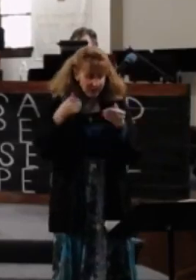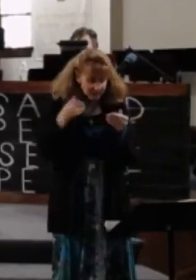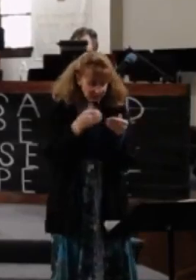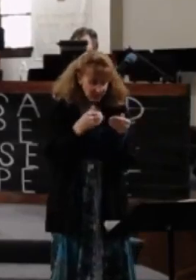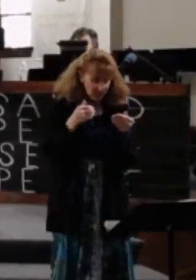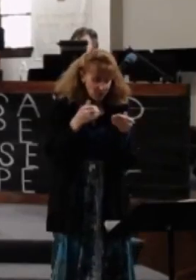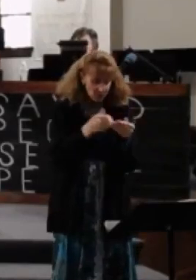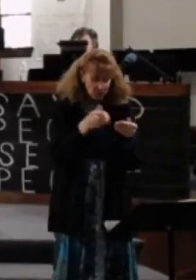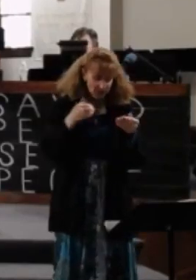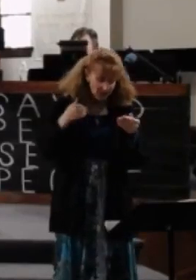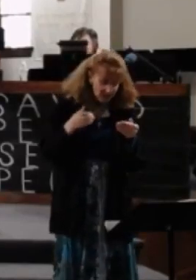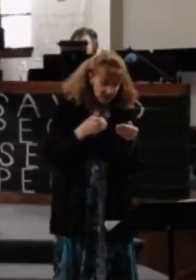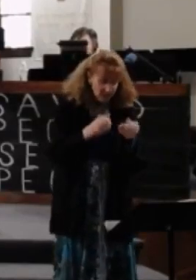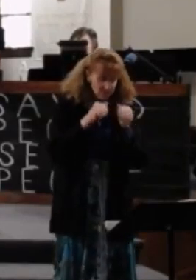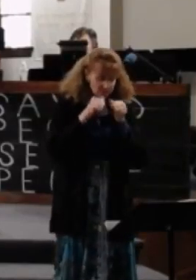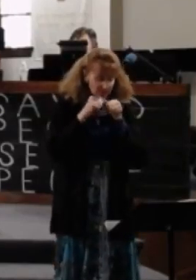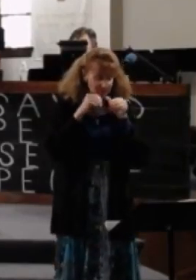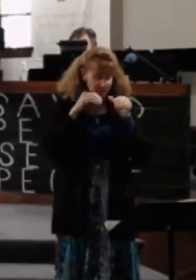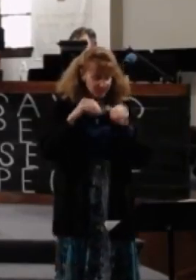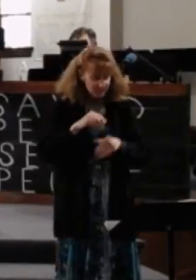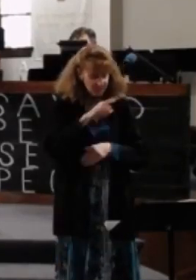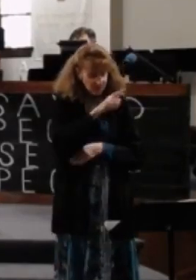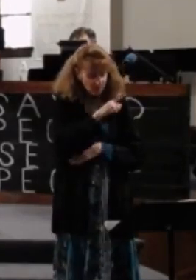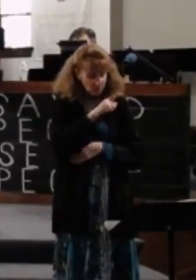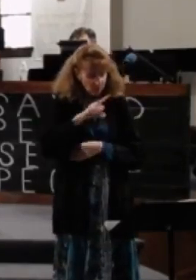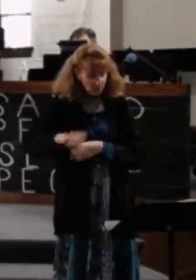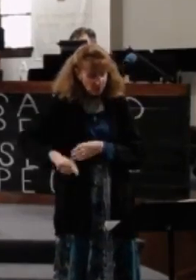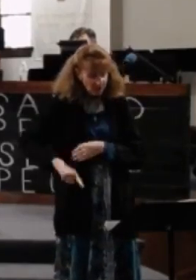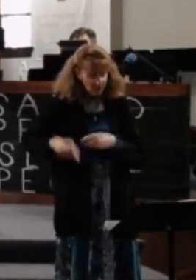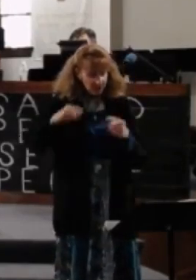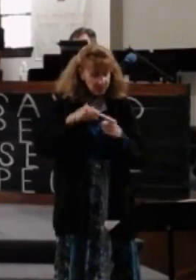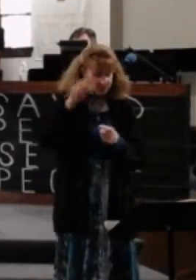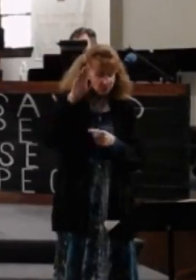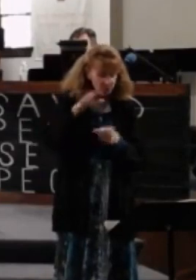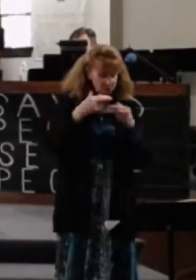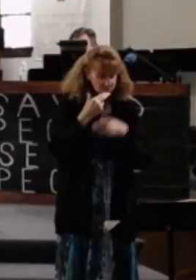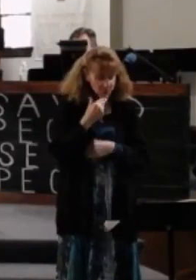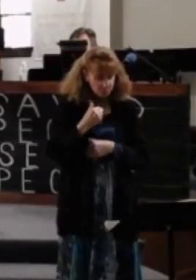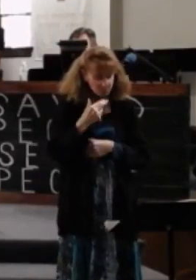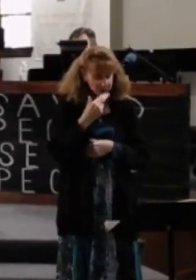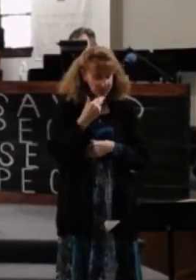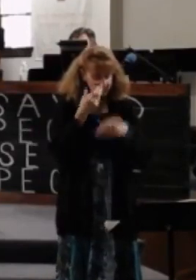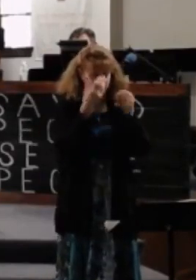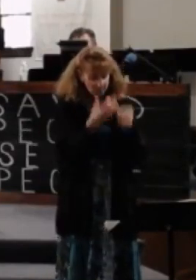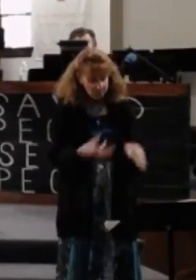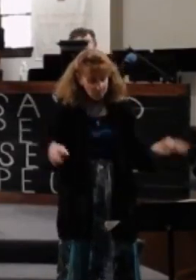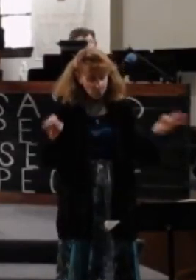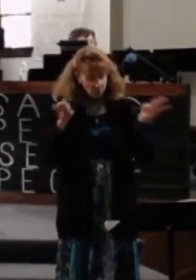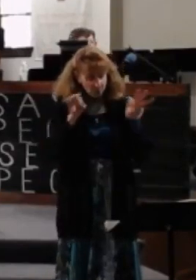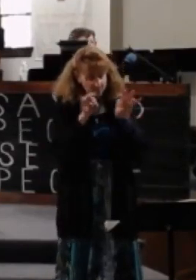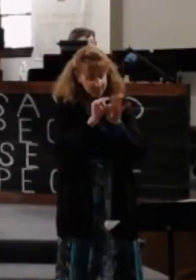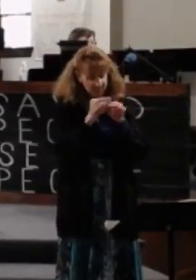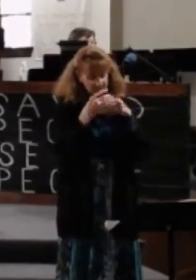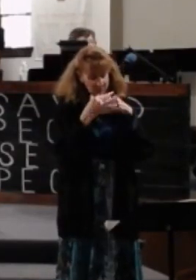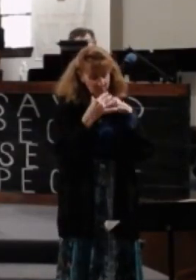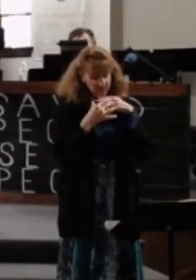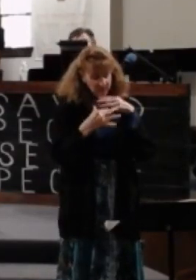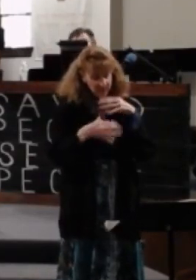nearer, nearer, blessed Lord, to thy precious